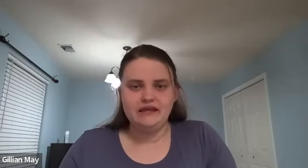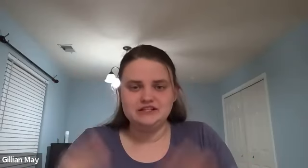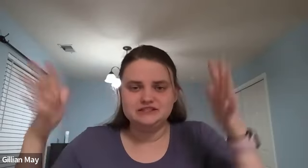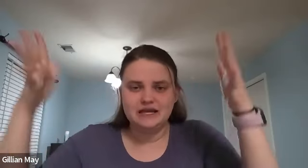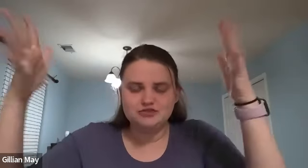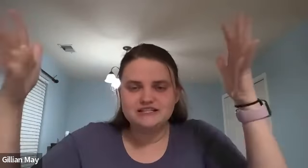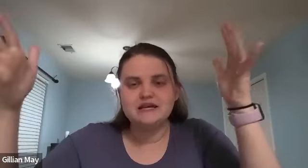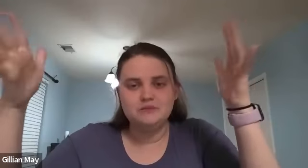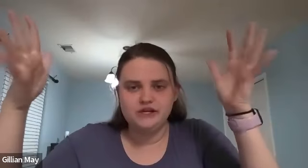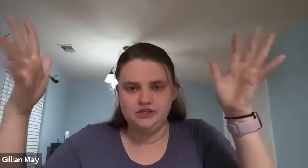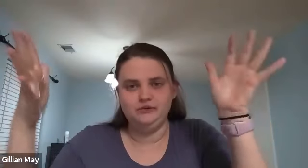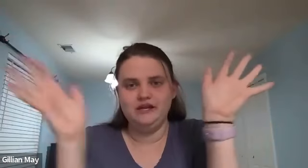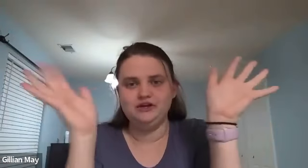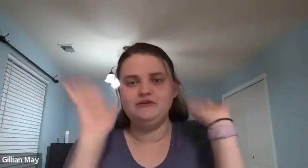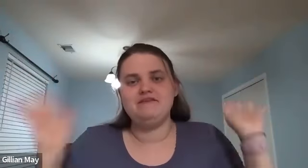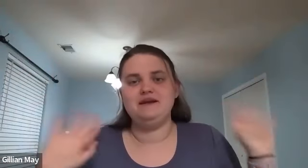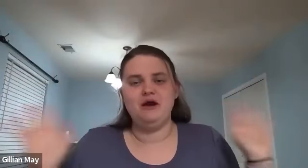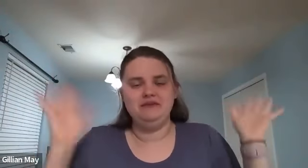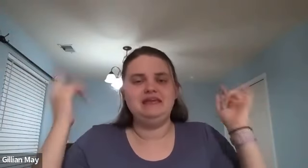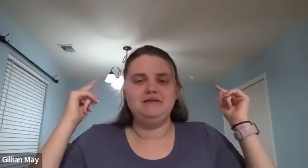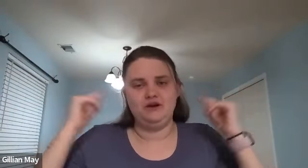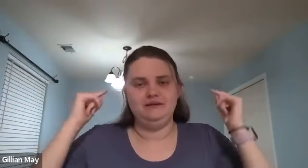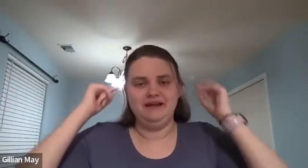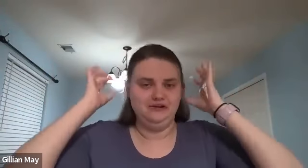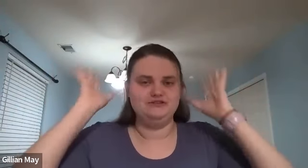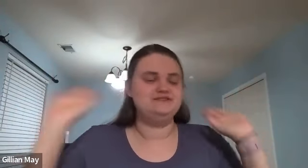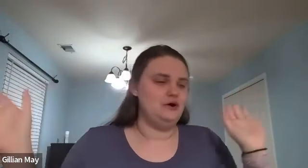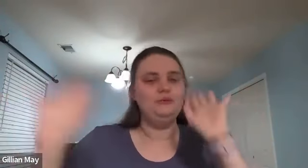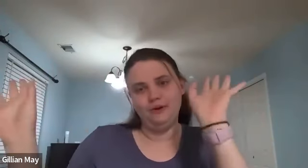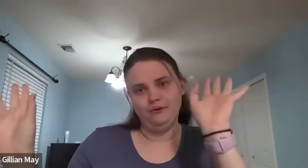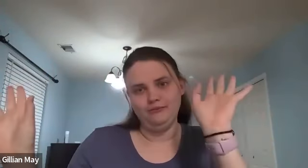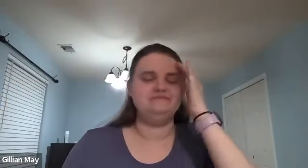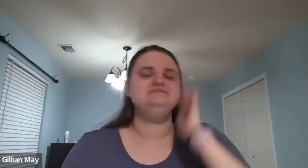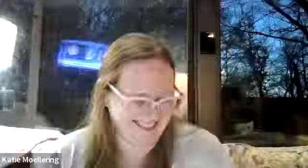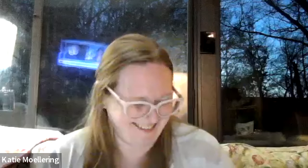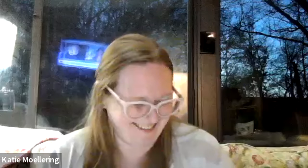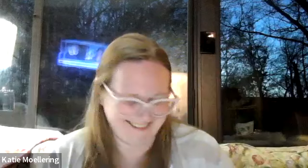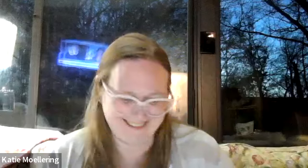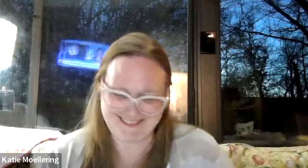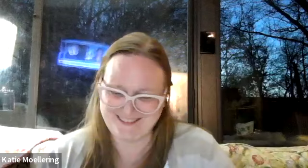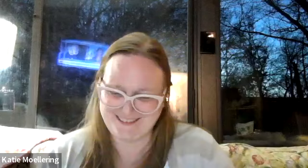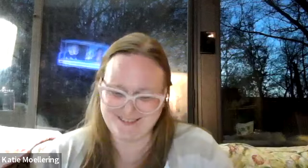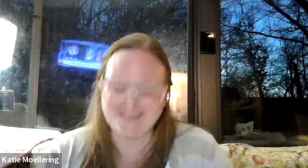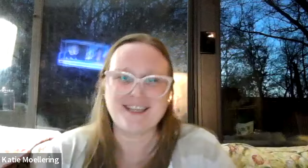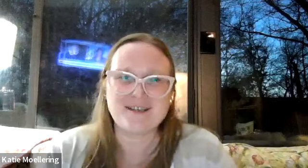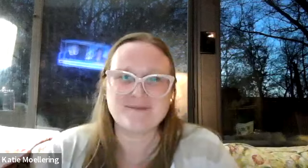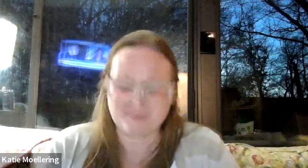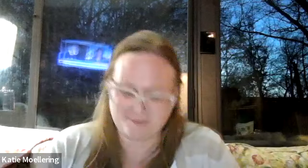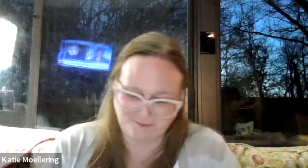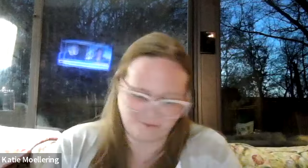okay, I'm trying to celebrate you and you're laughing about me hurting my ears. So no, but yes. Okay. Now